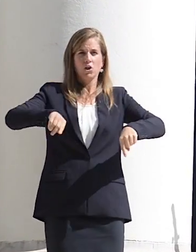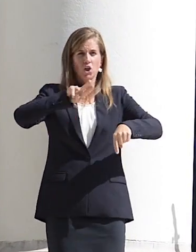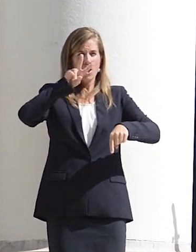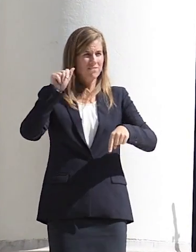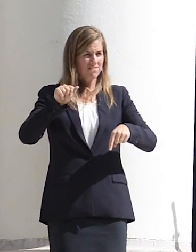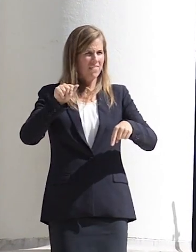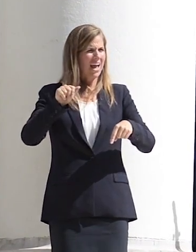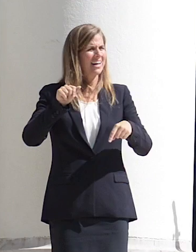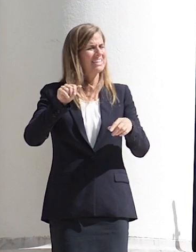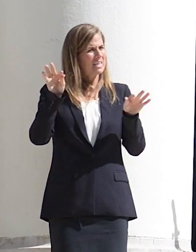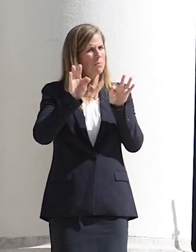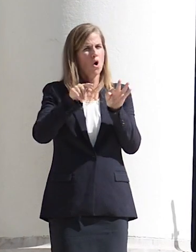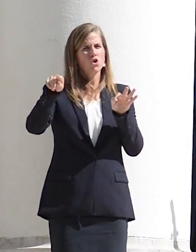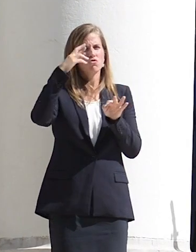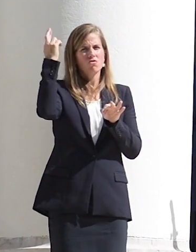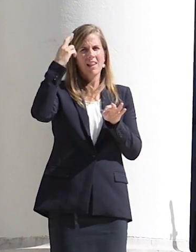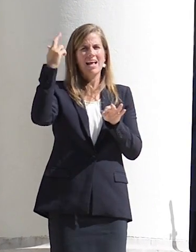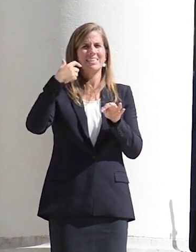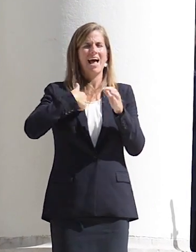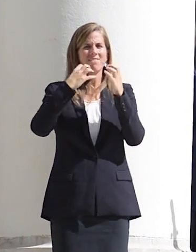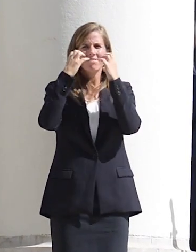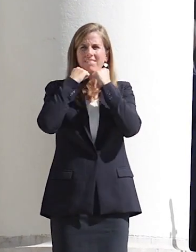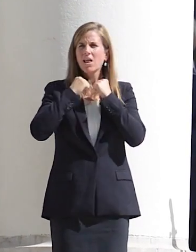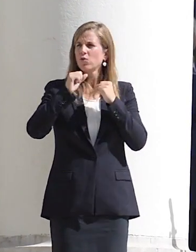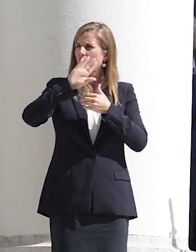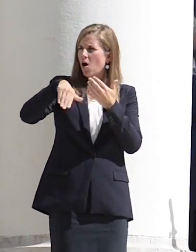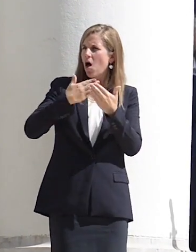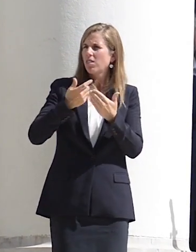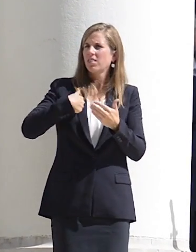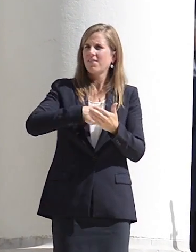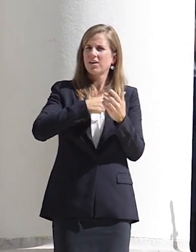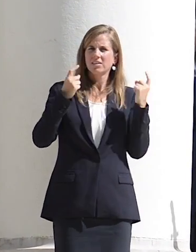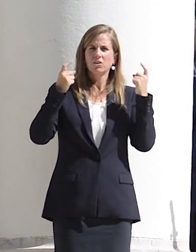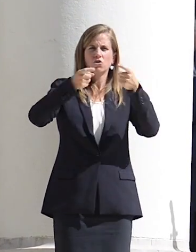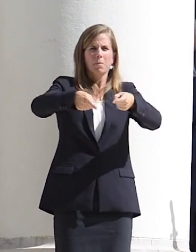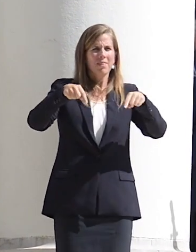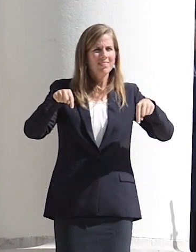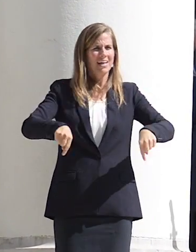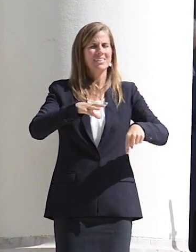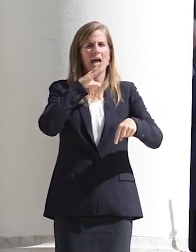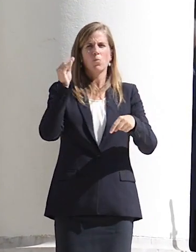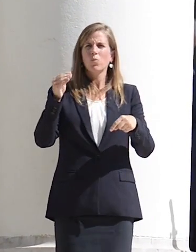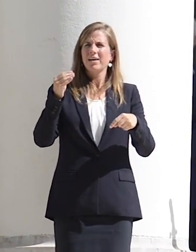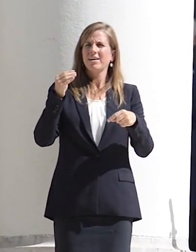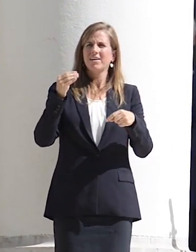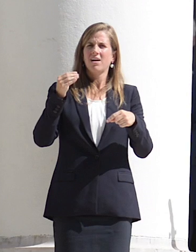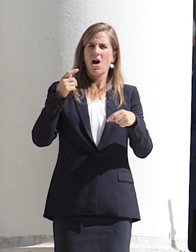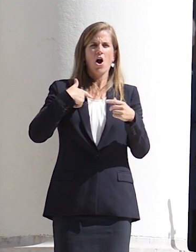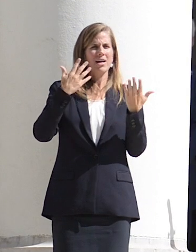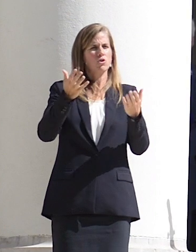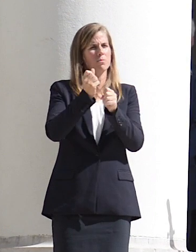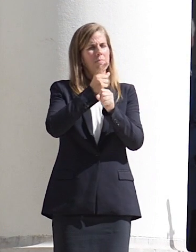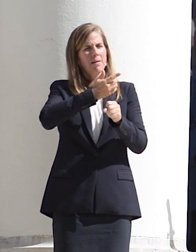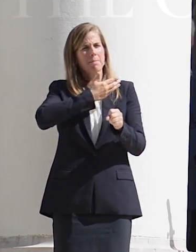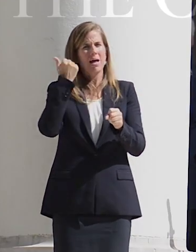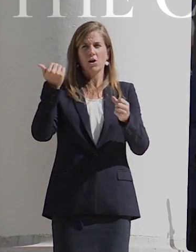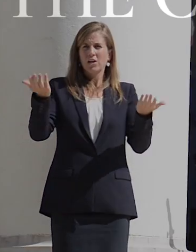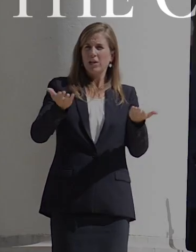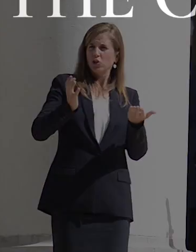community, but to higher education generally, to the city of Charlottesville, the Commonwealth of Virginia, and beyond.